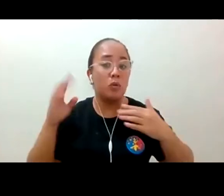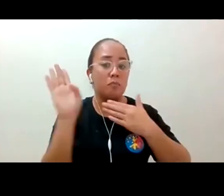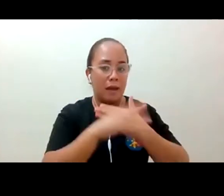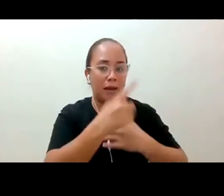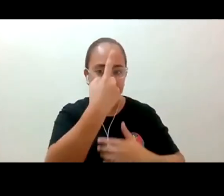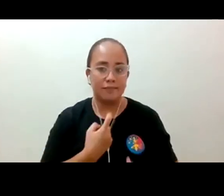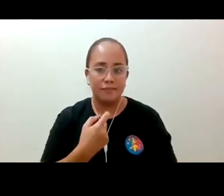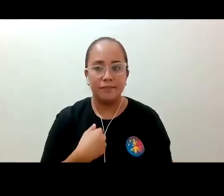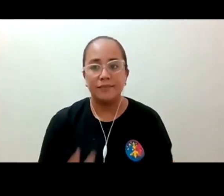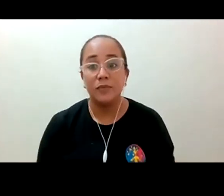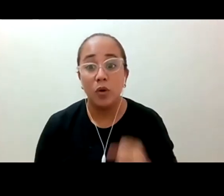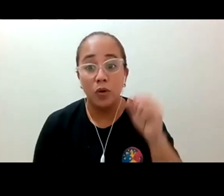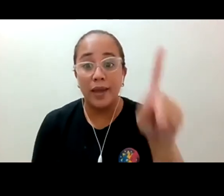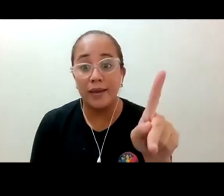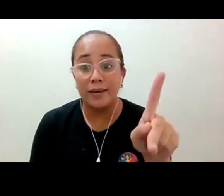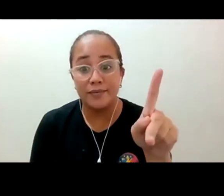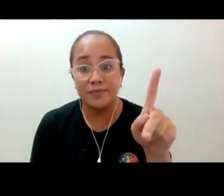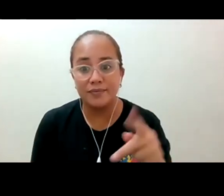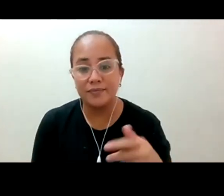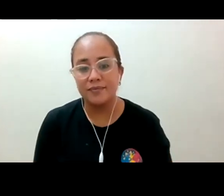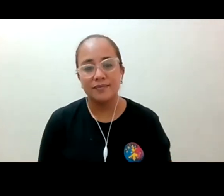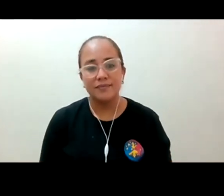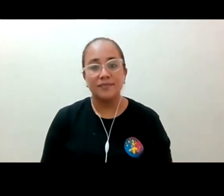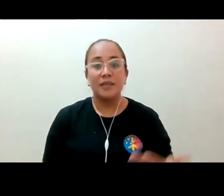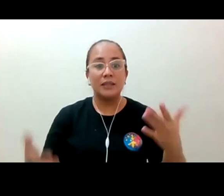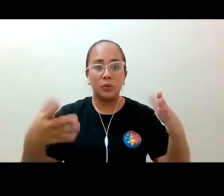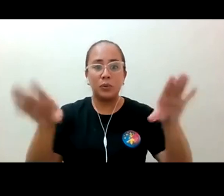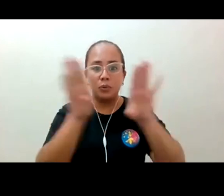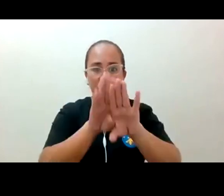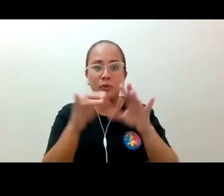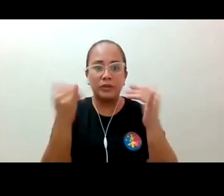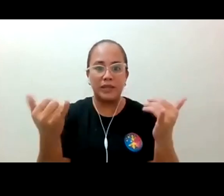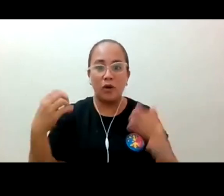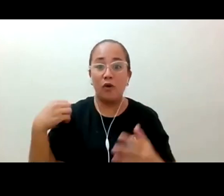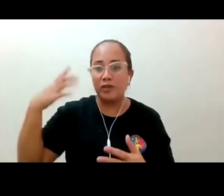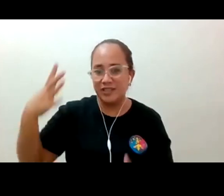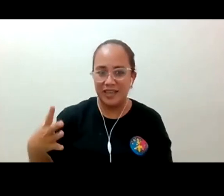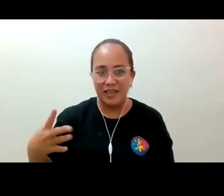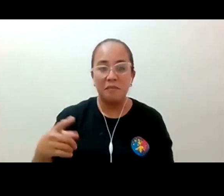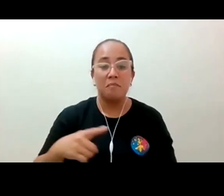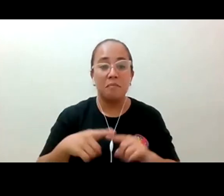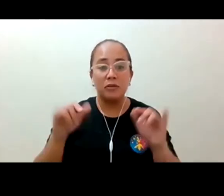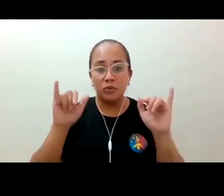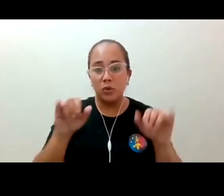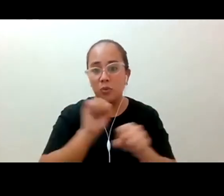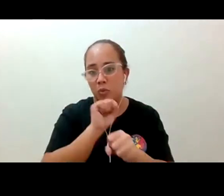me. Okay. So we're closed for today officially, although you will be